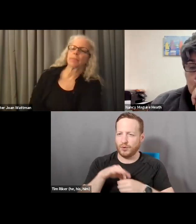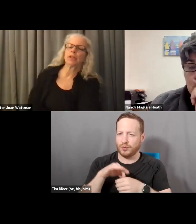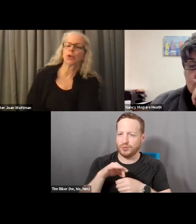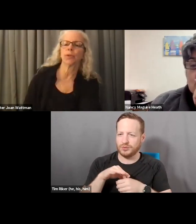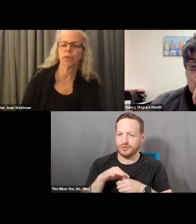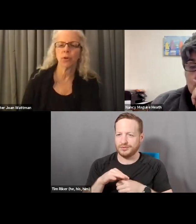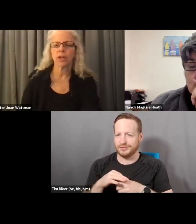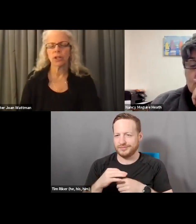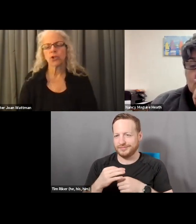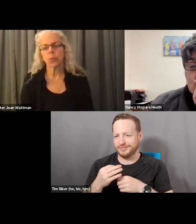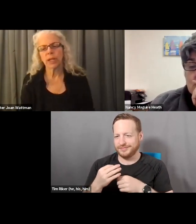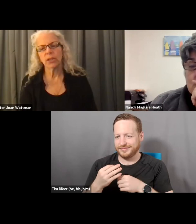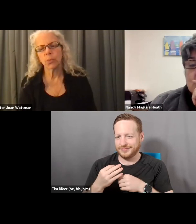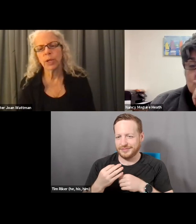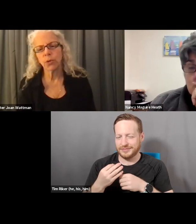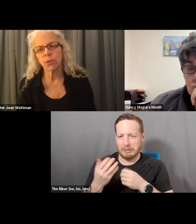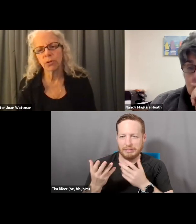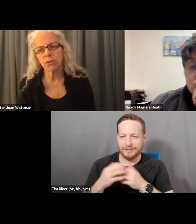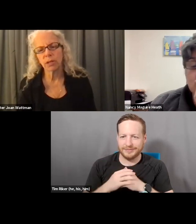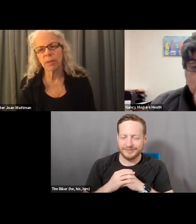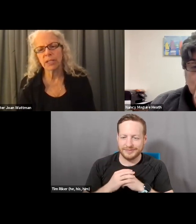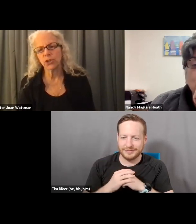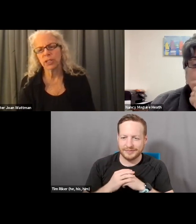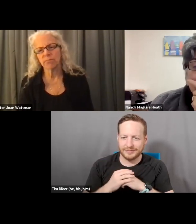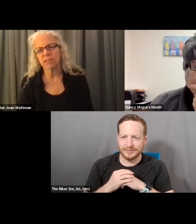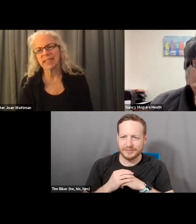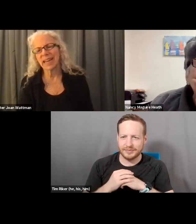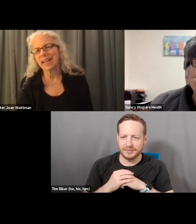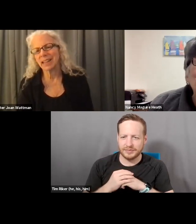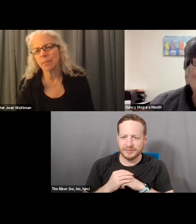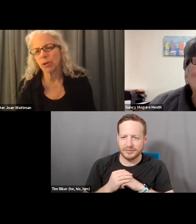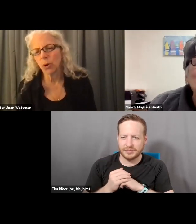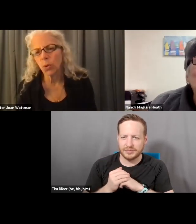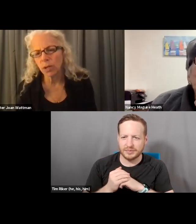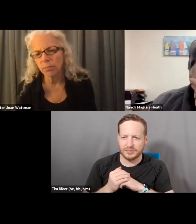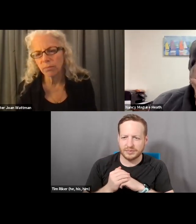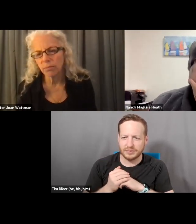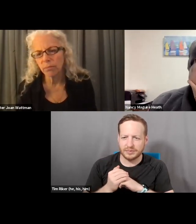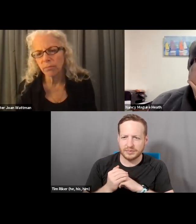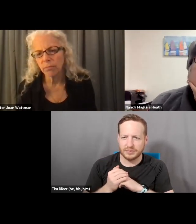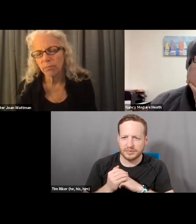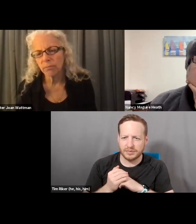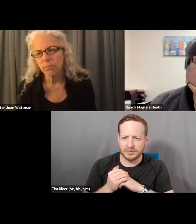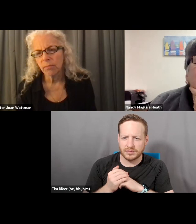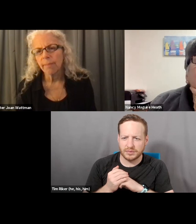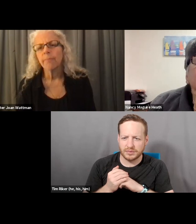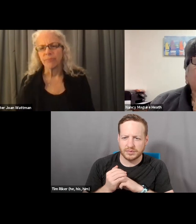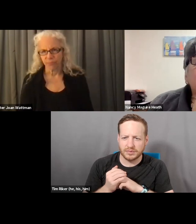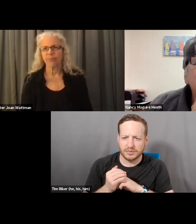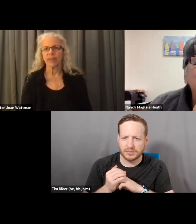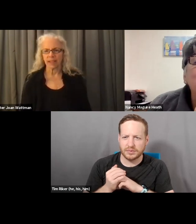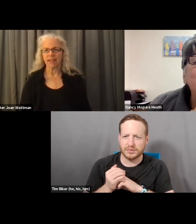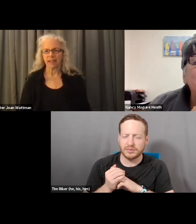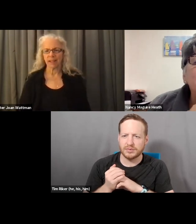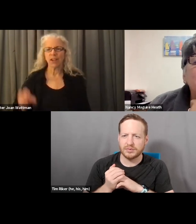commission. The commission would vote. So we don't, the minutes shouldn't state anything about a quorum. That was